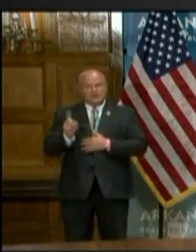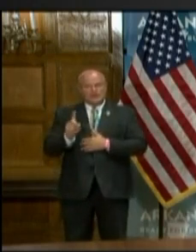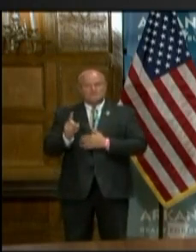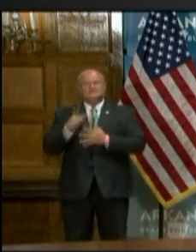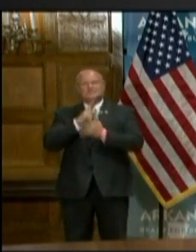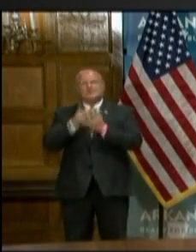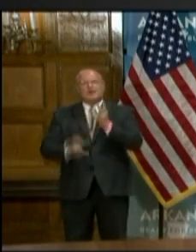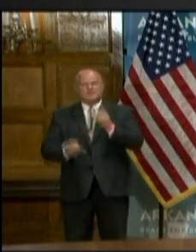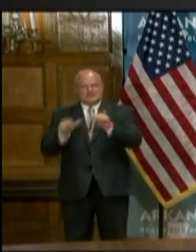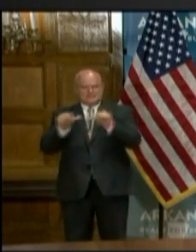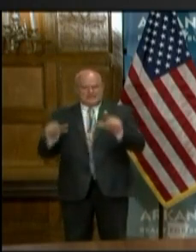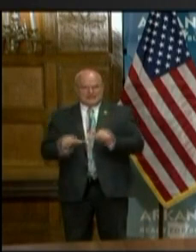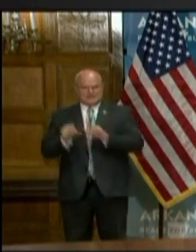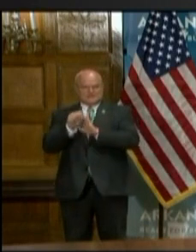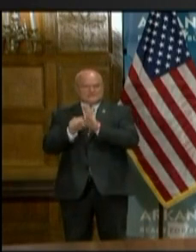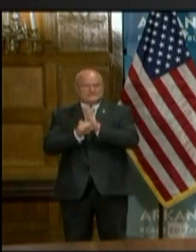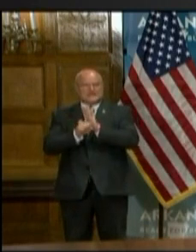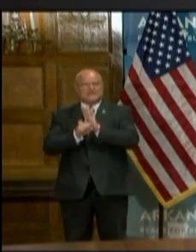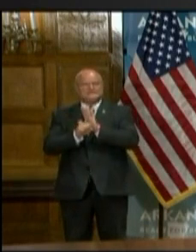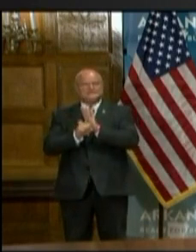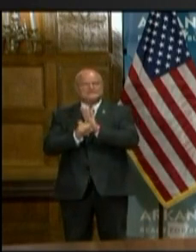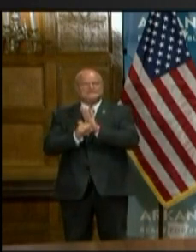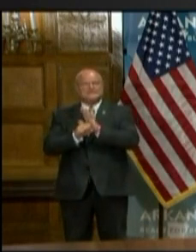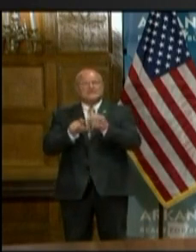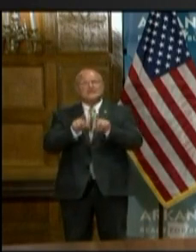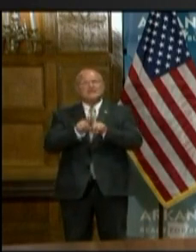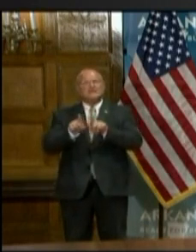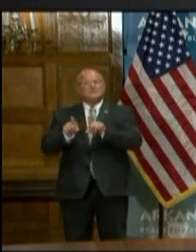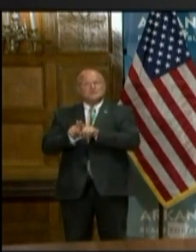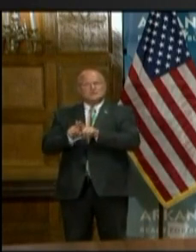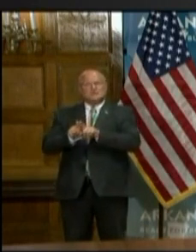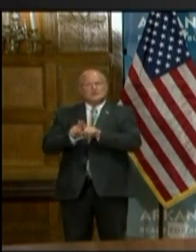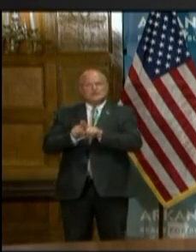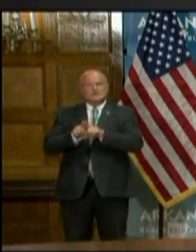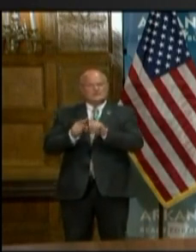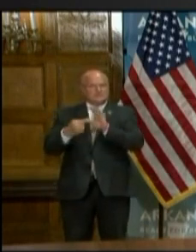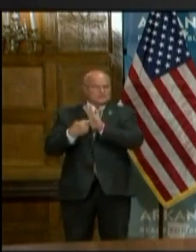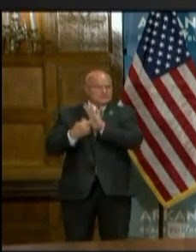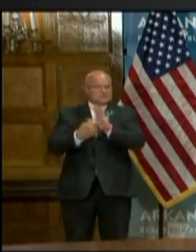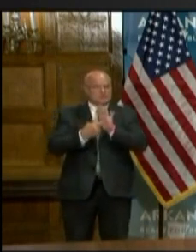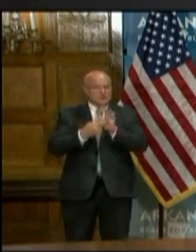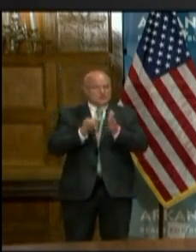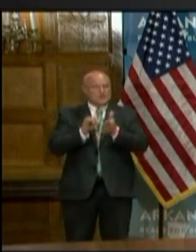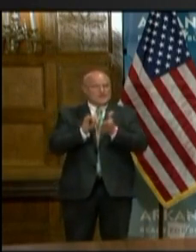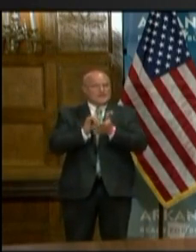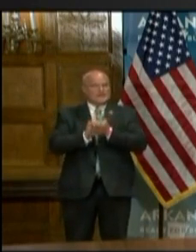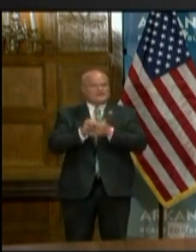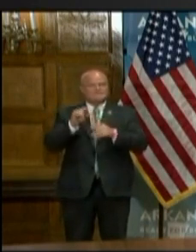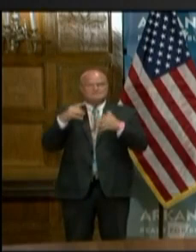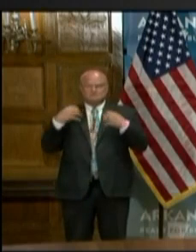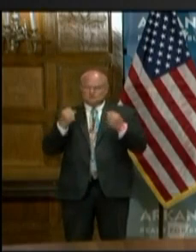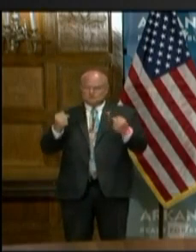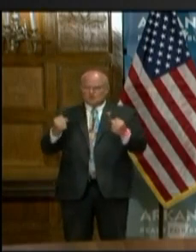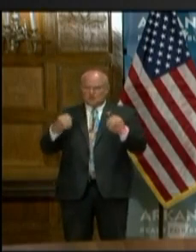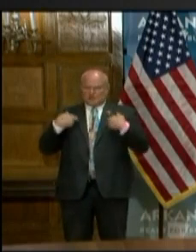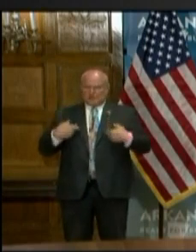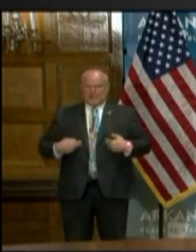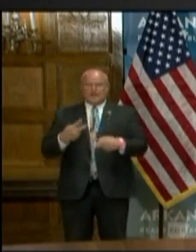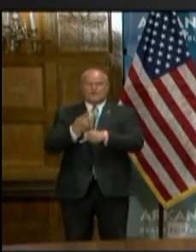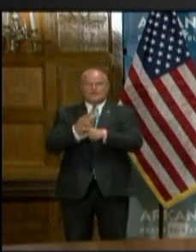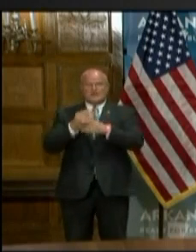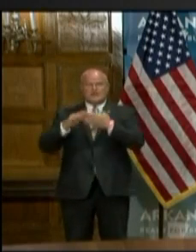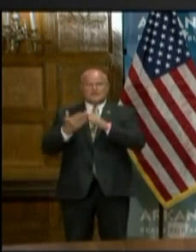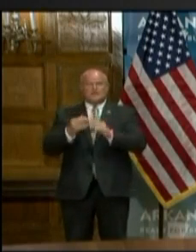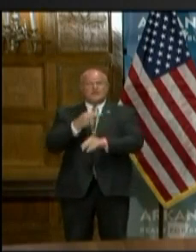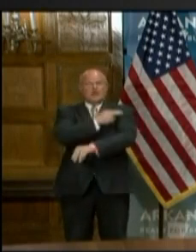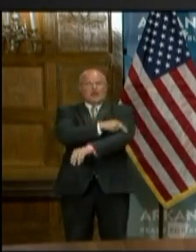major population areas of the state, as well as reflecting a very strong healthcare community